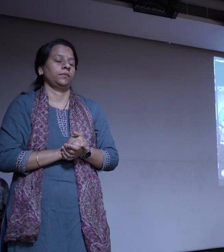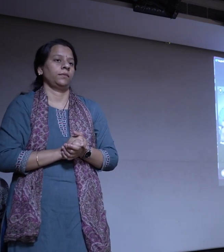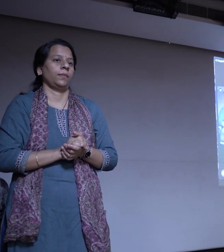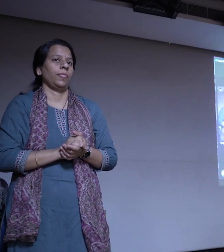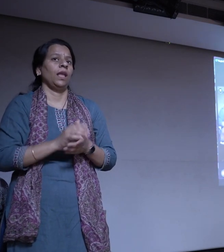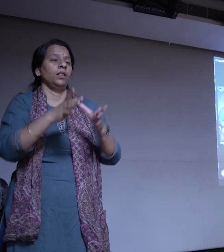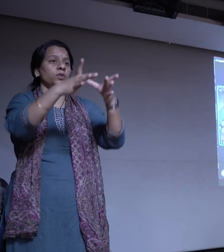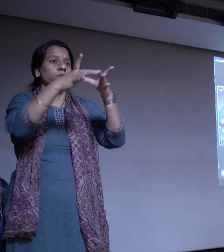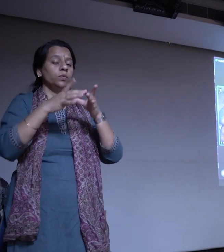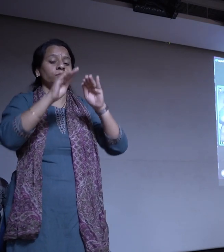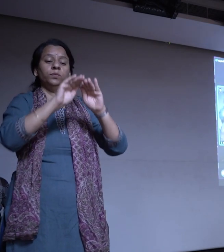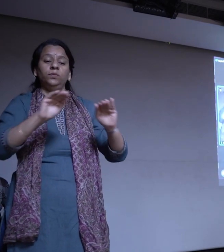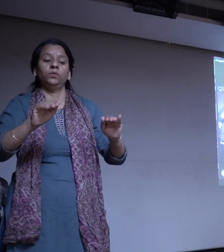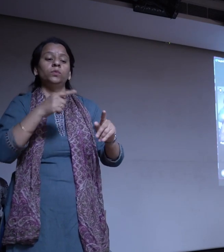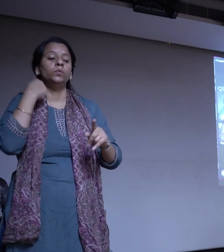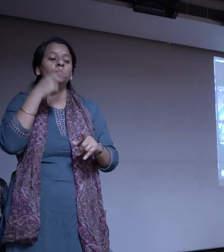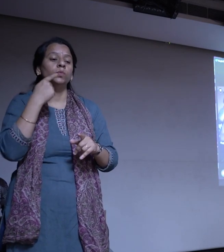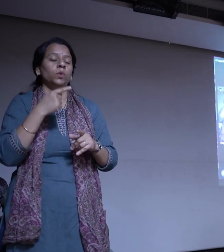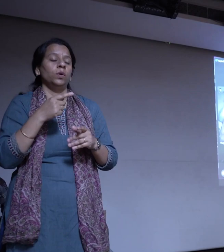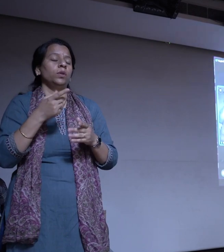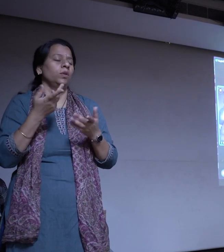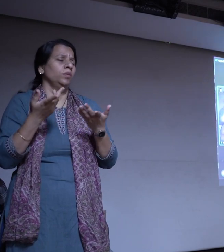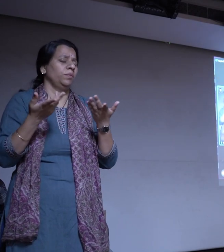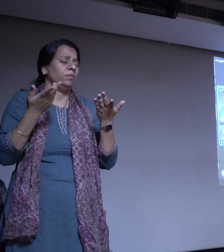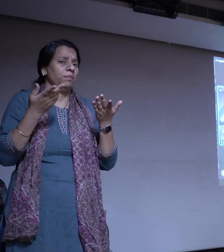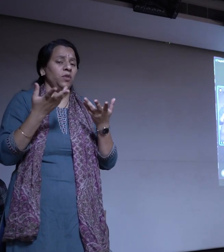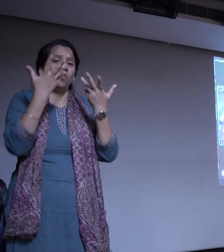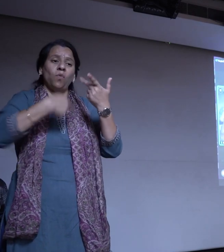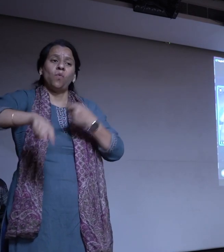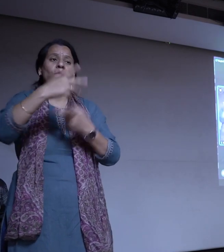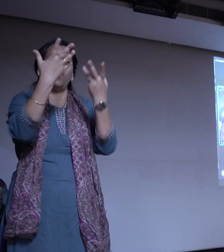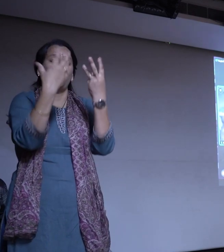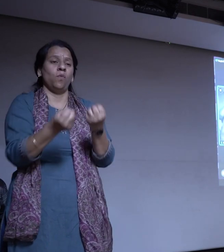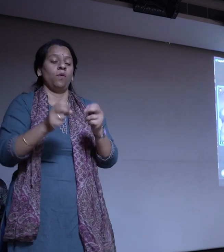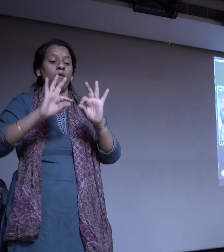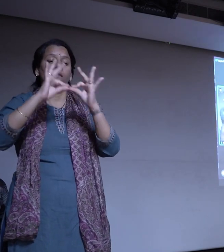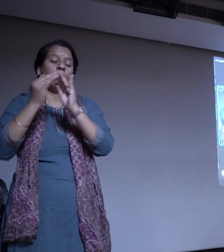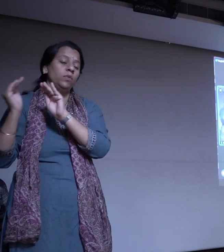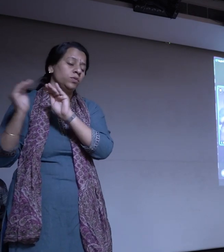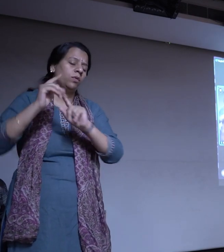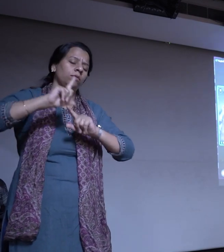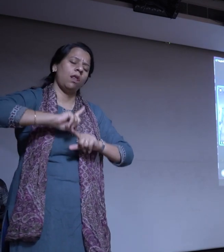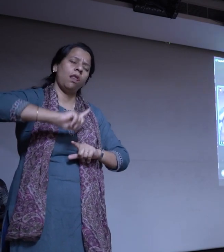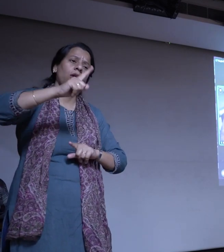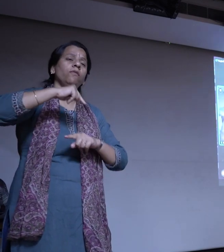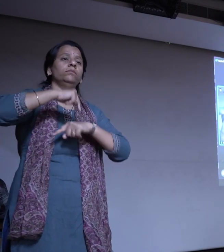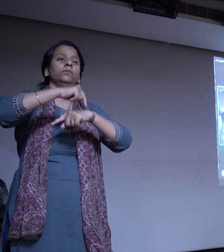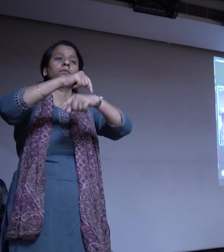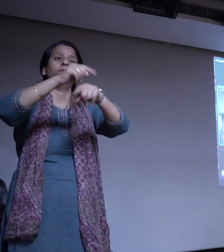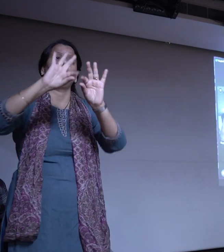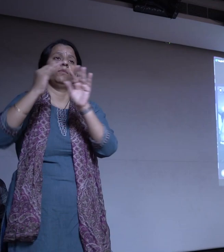then this is a group of children where probably they are going to need Family Support throughout their